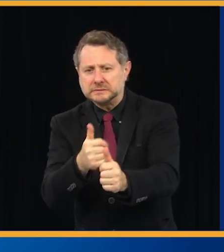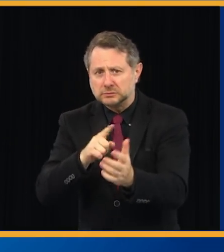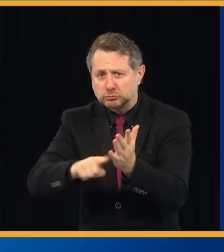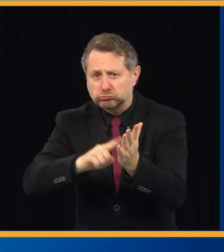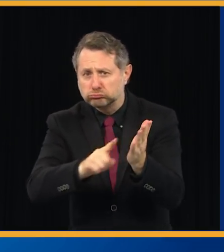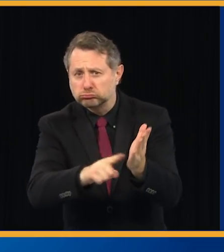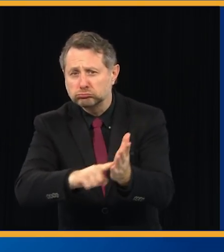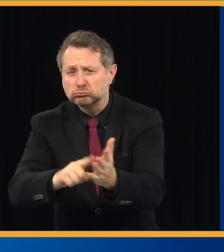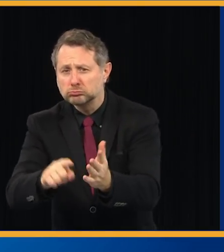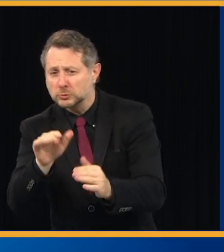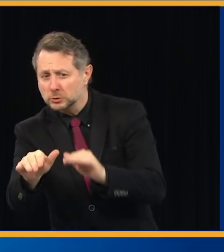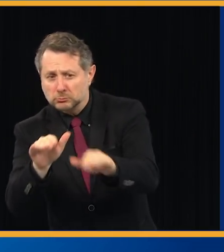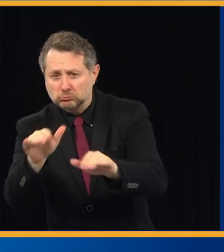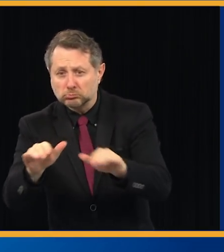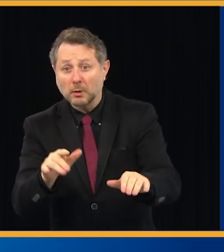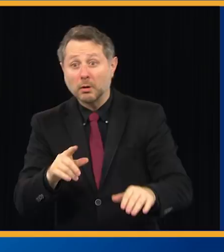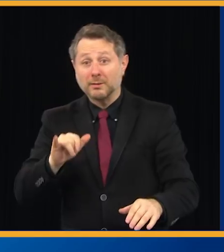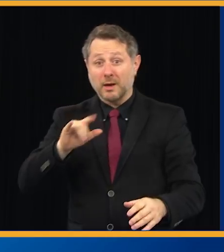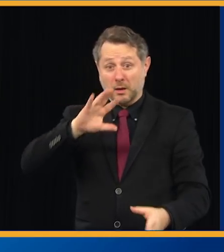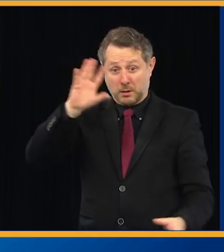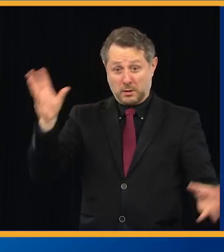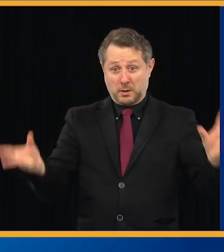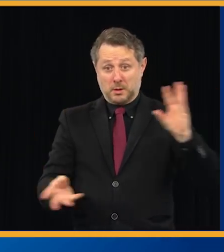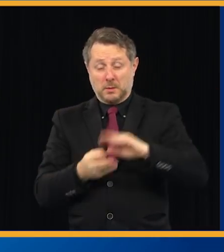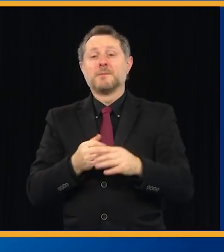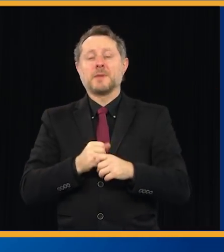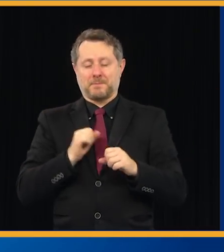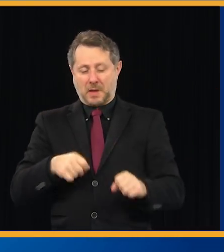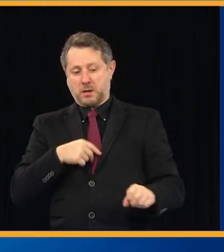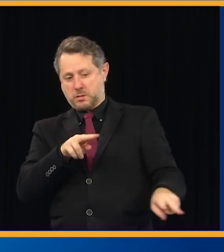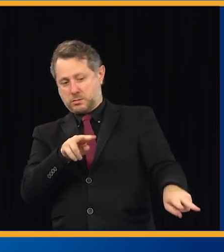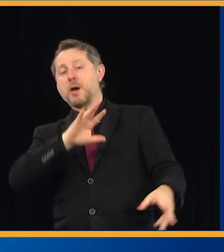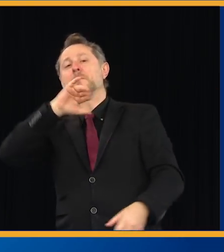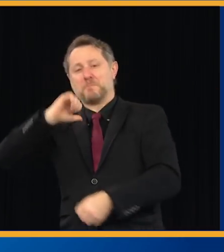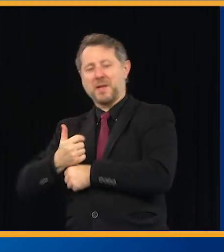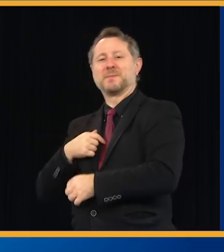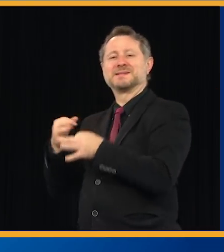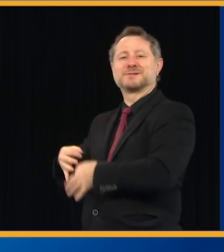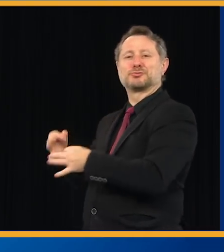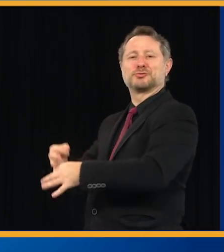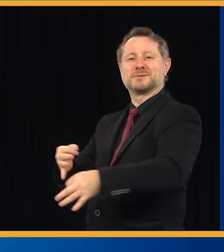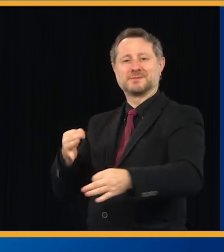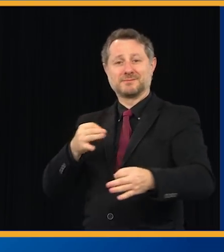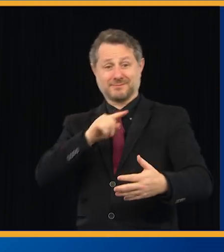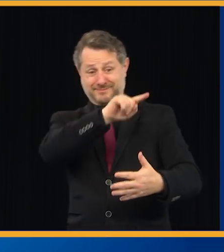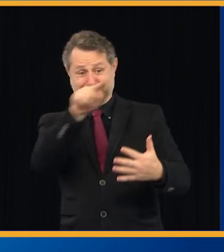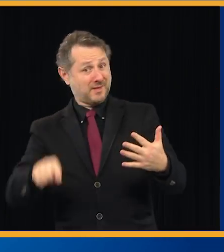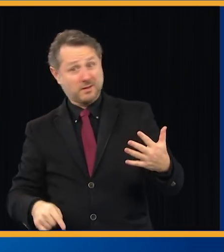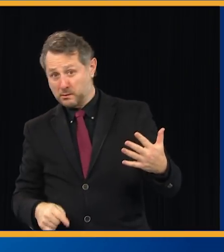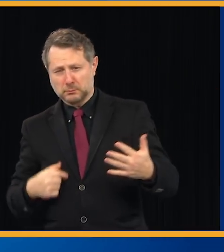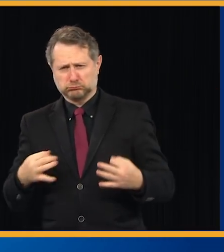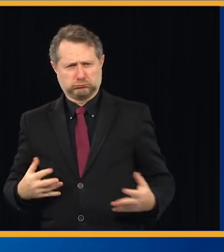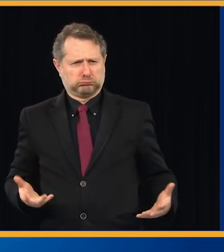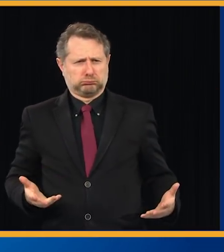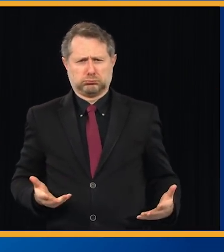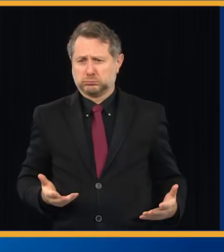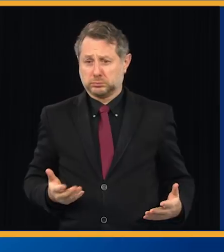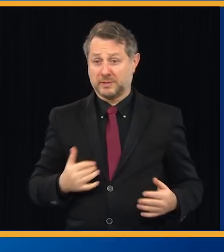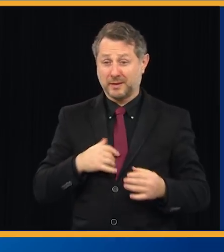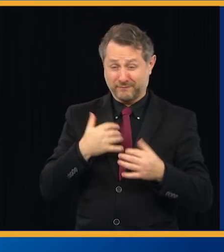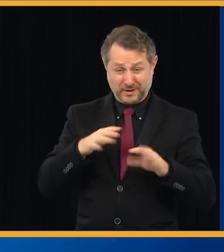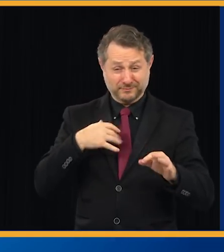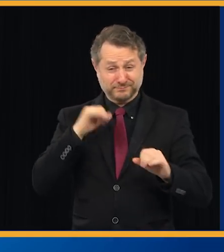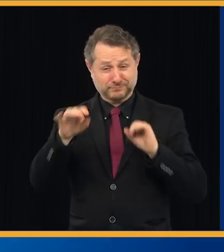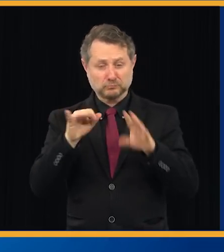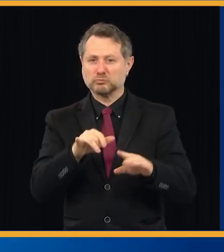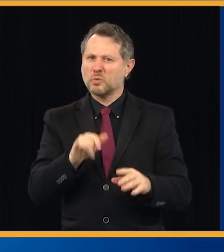the information and the data. That's what we're saying in New York. That actually works. And by the way, we know it